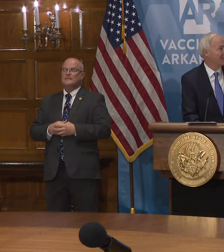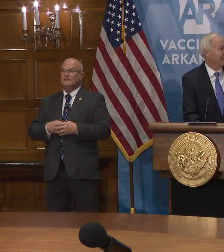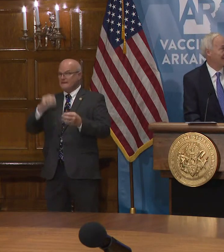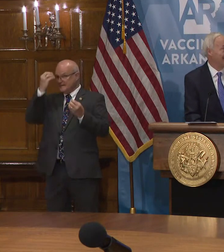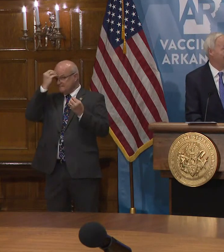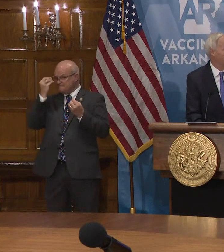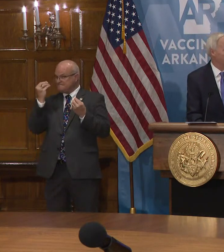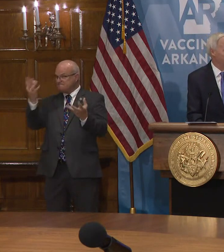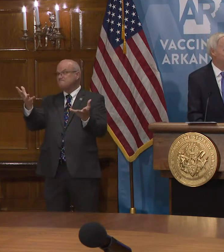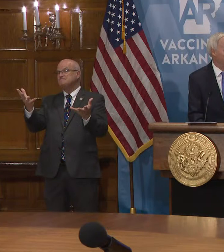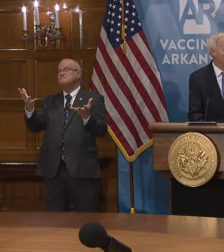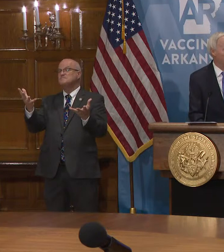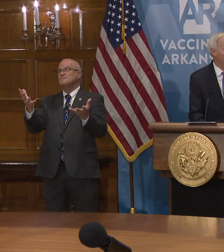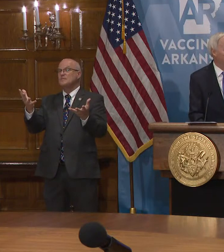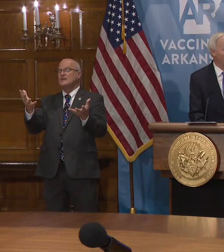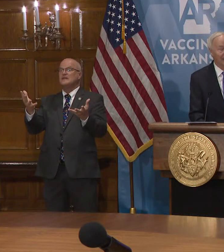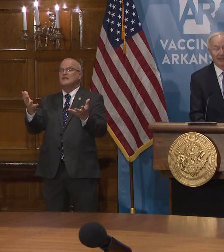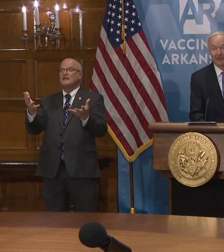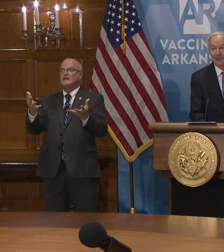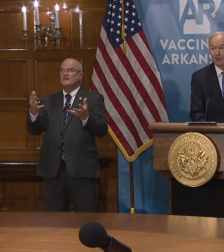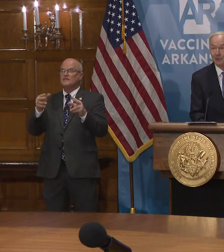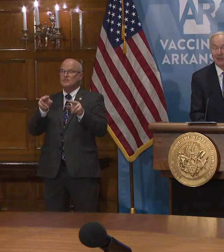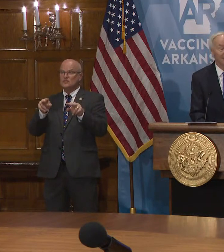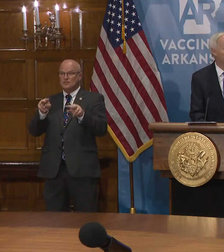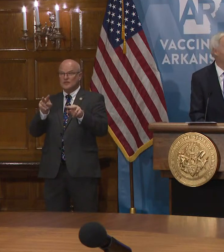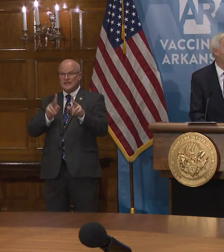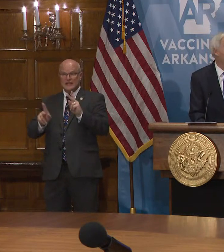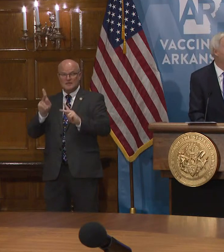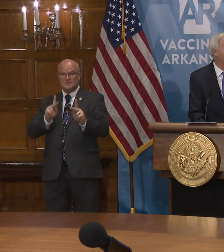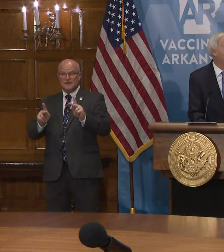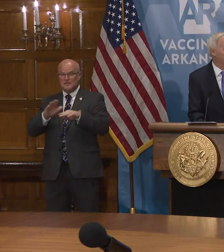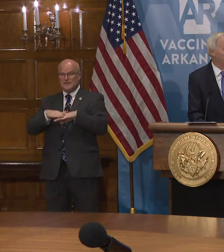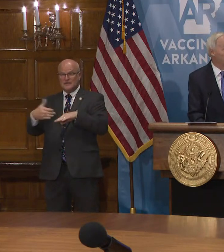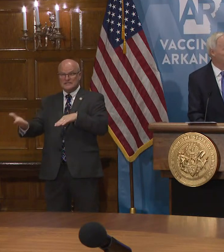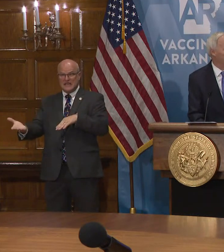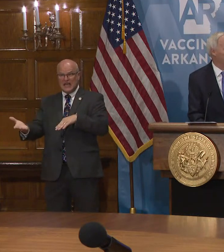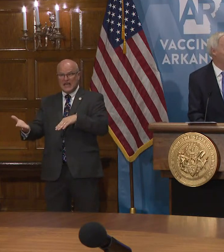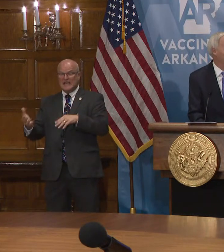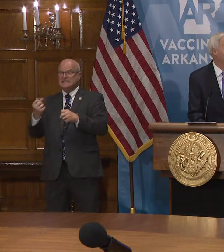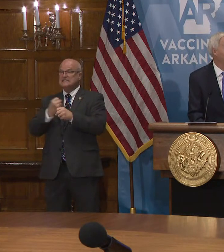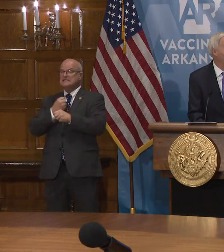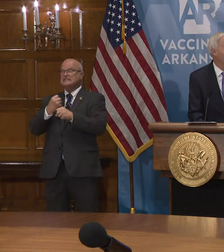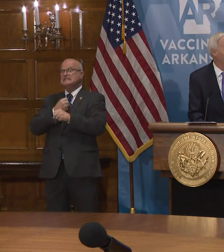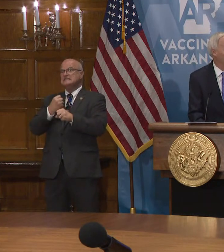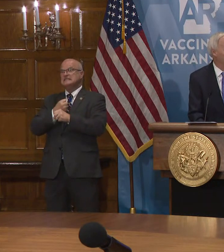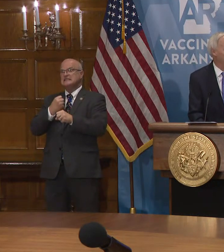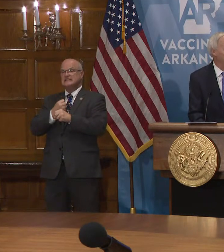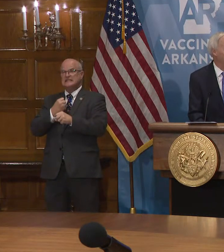that if you're looking at those that are dying, statistically,